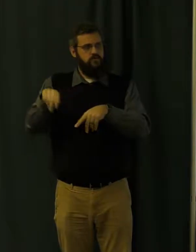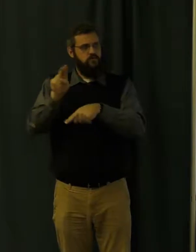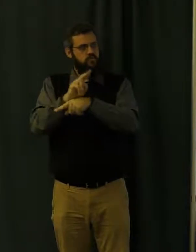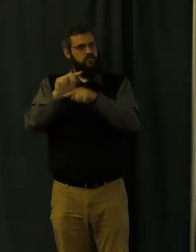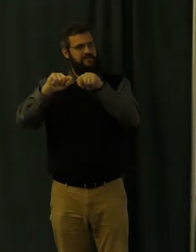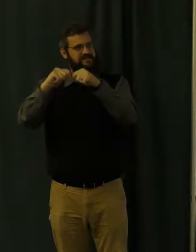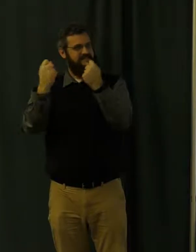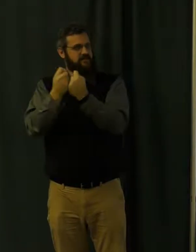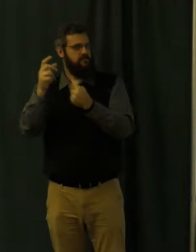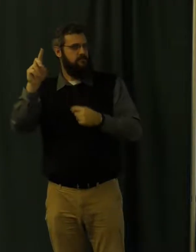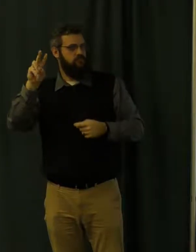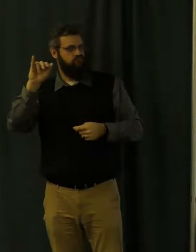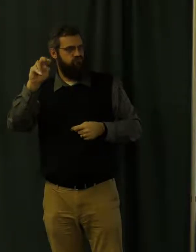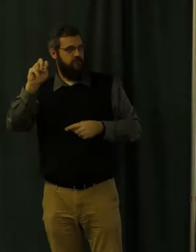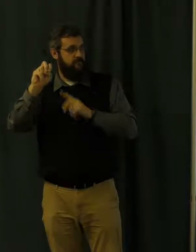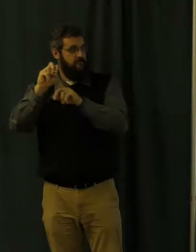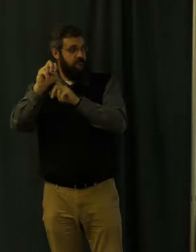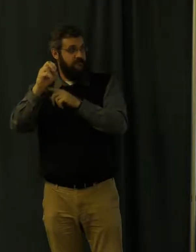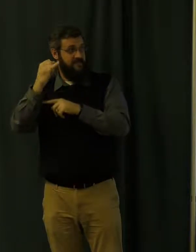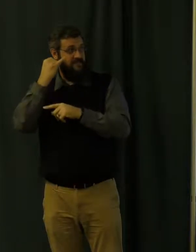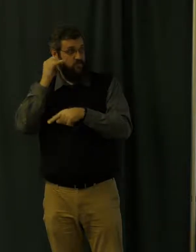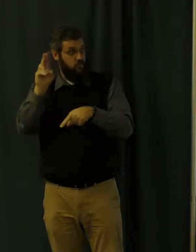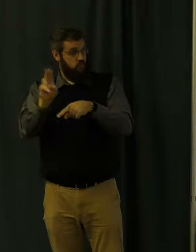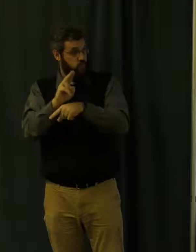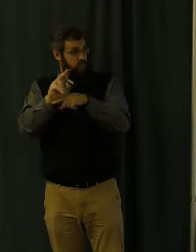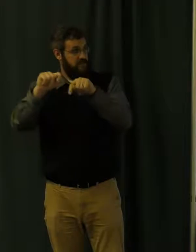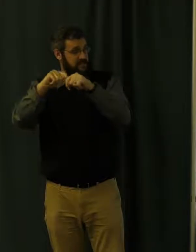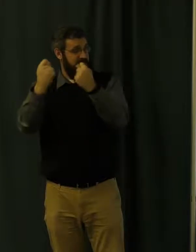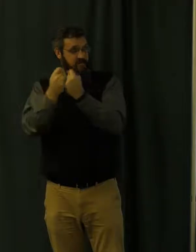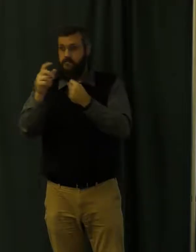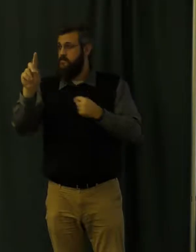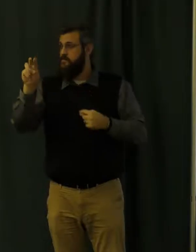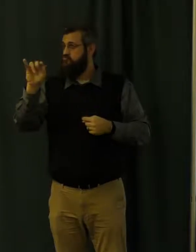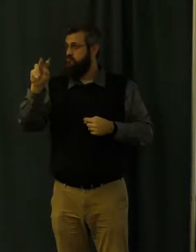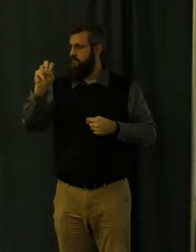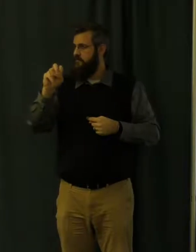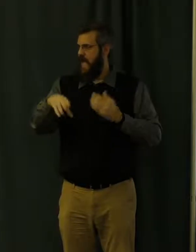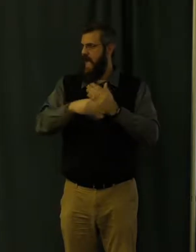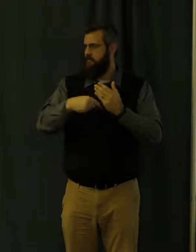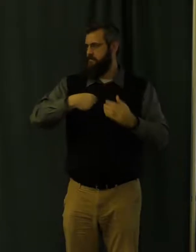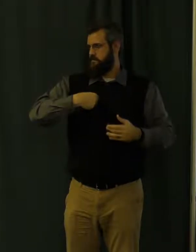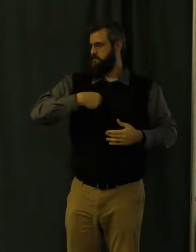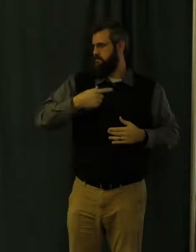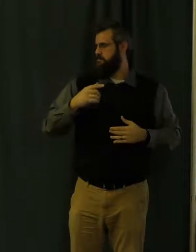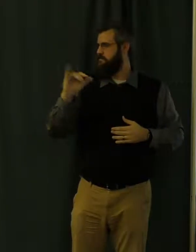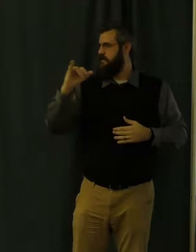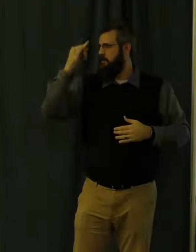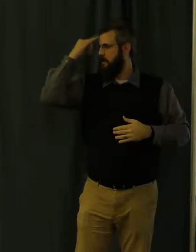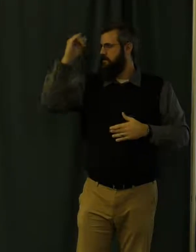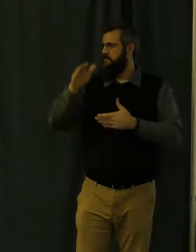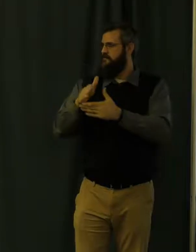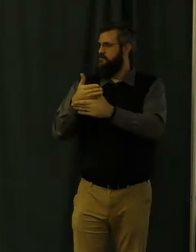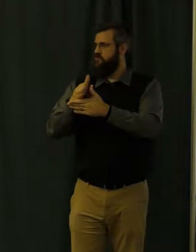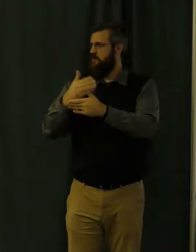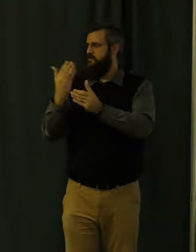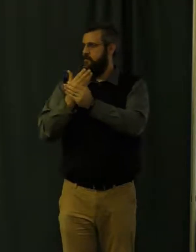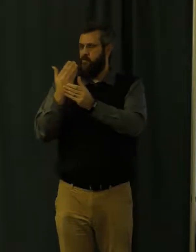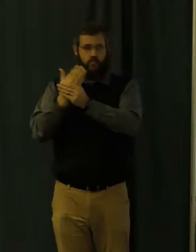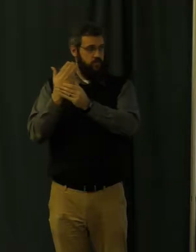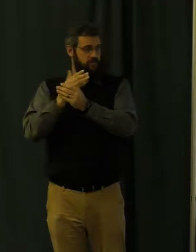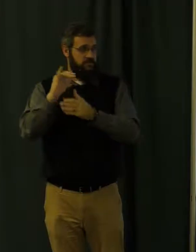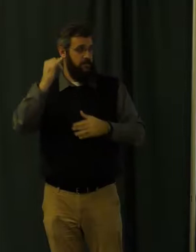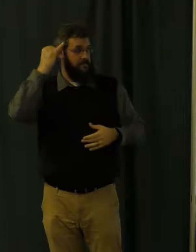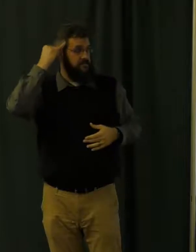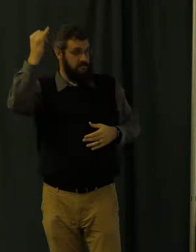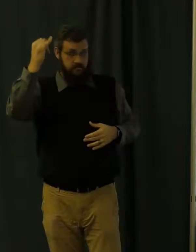only thing I ask is if you do it, add me to your team drive, because we can kind of use those like we do our shared folder,